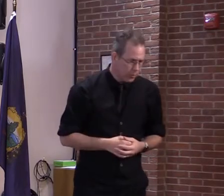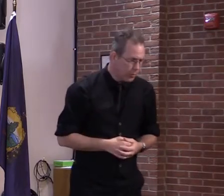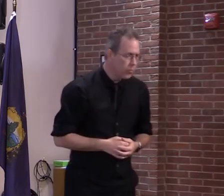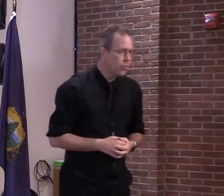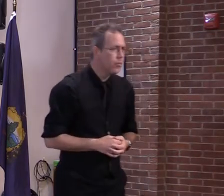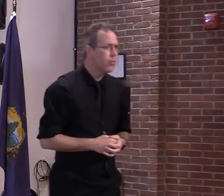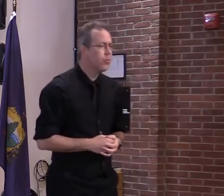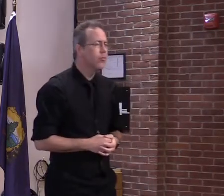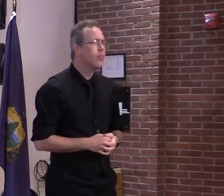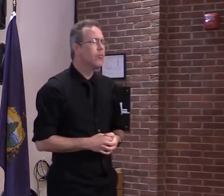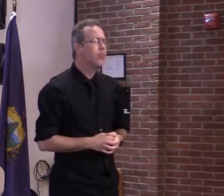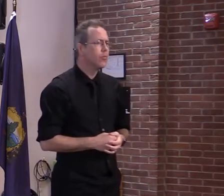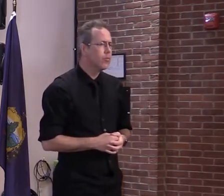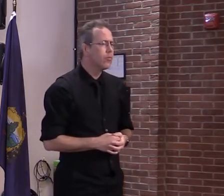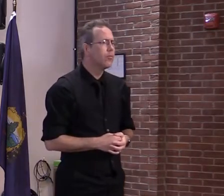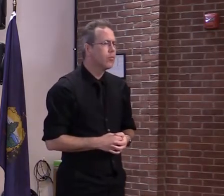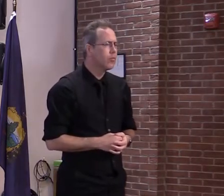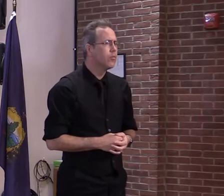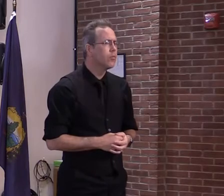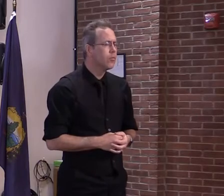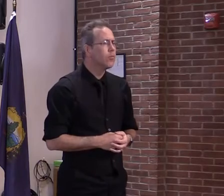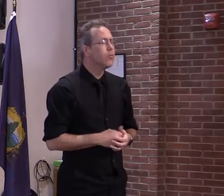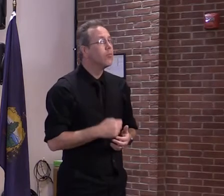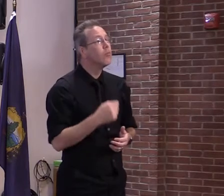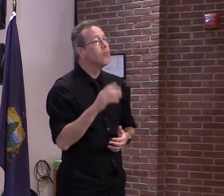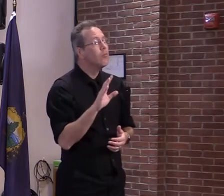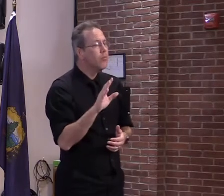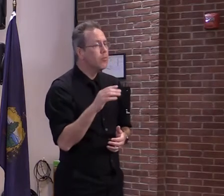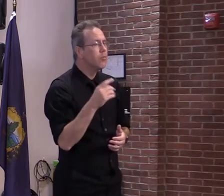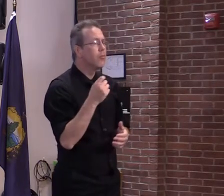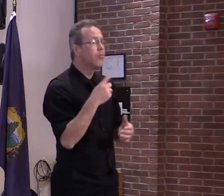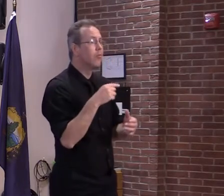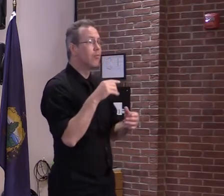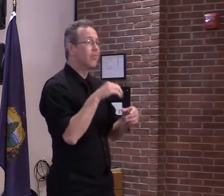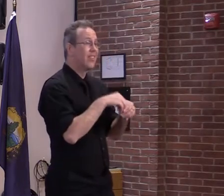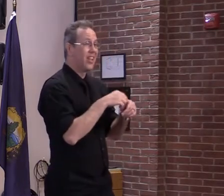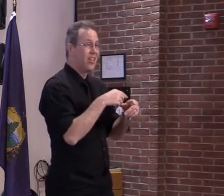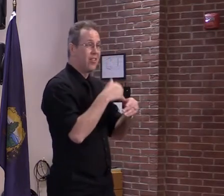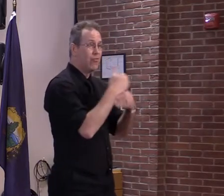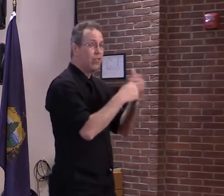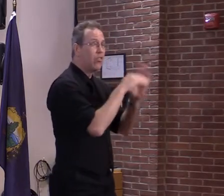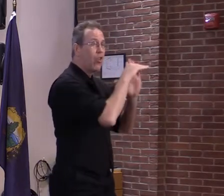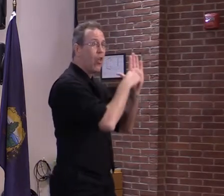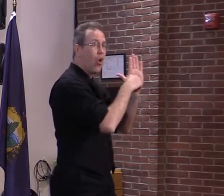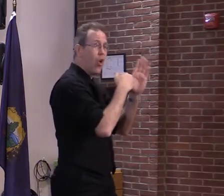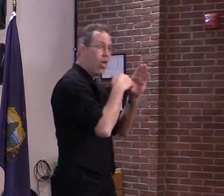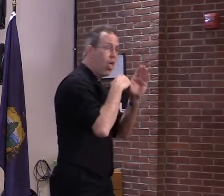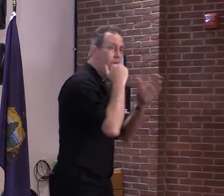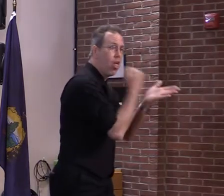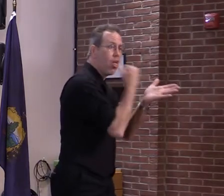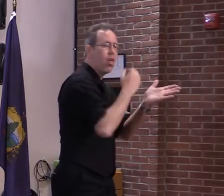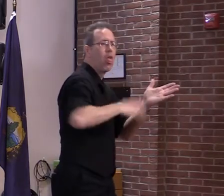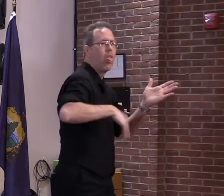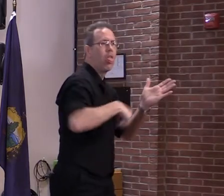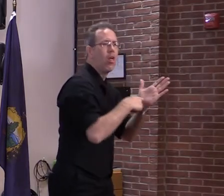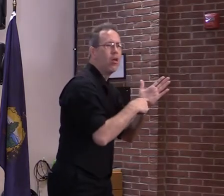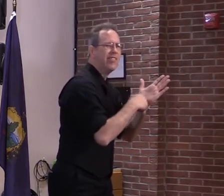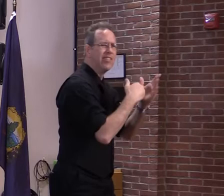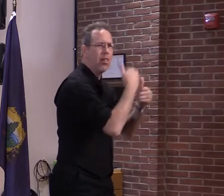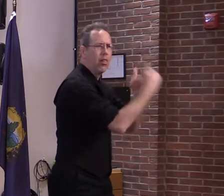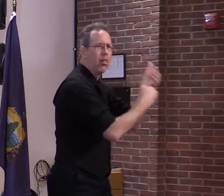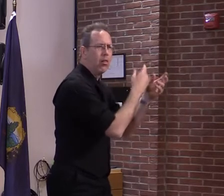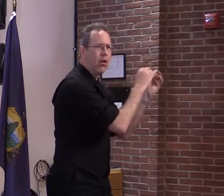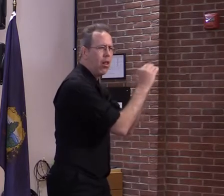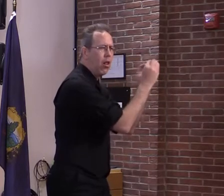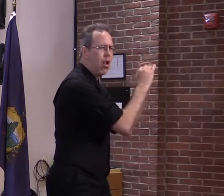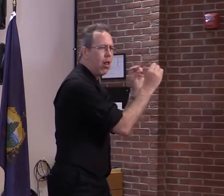And I'll provide the caveat that this is legislation in process. Right. Things just crossed over. Senate is addressing